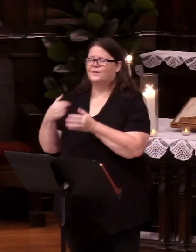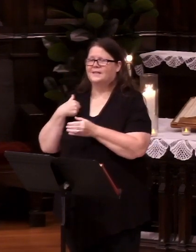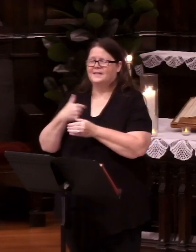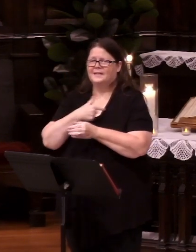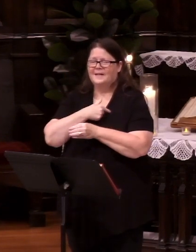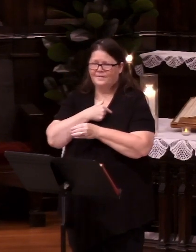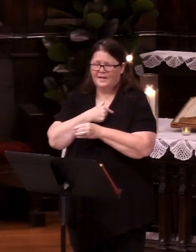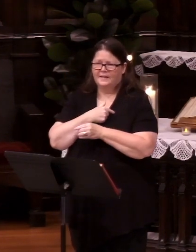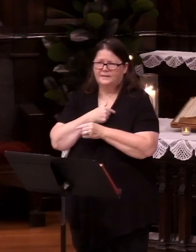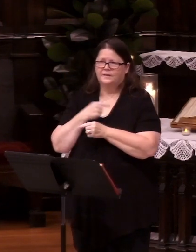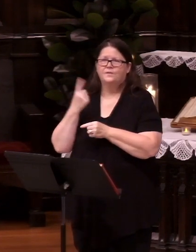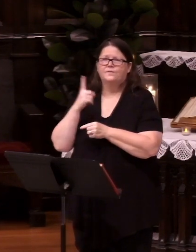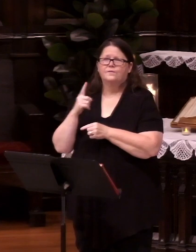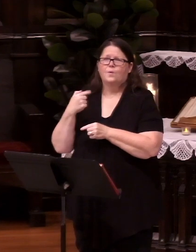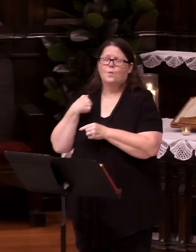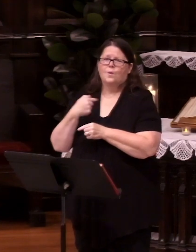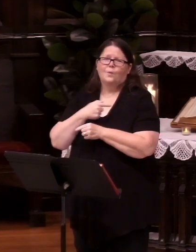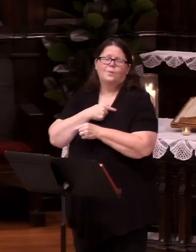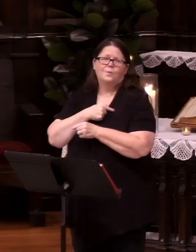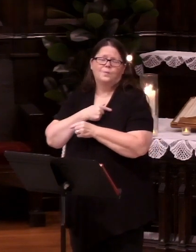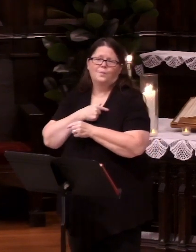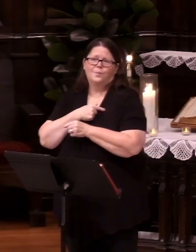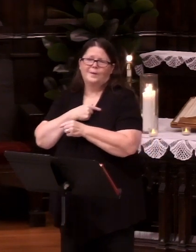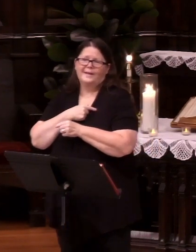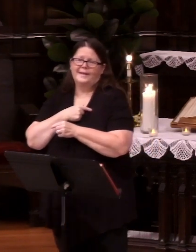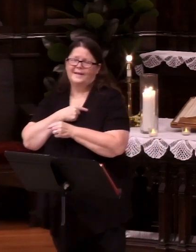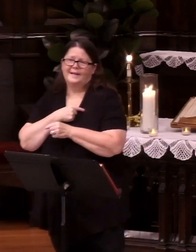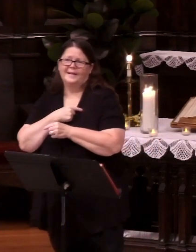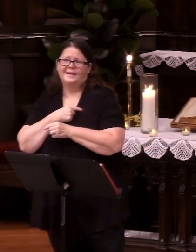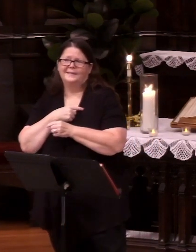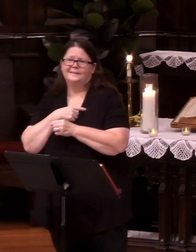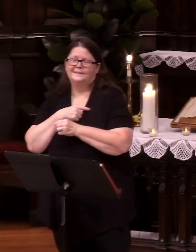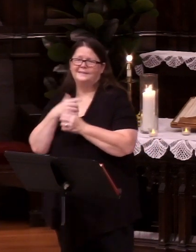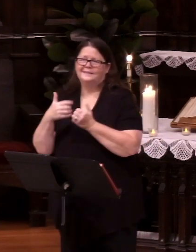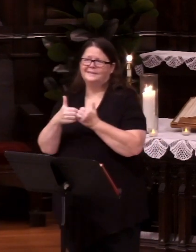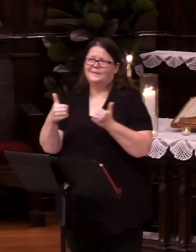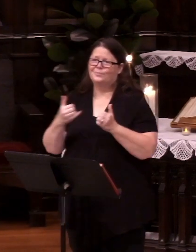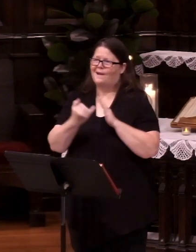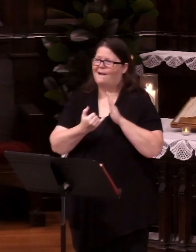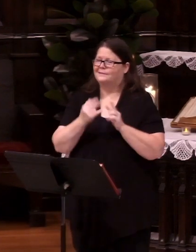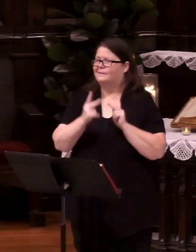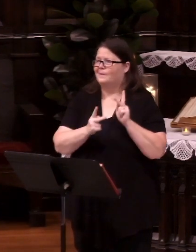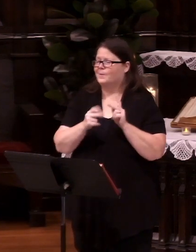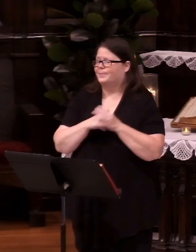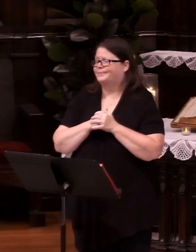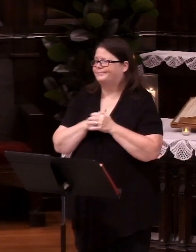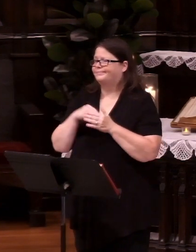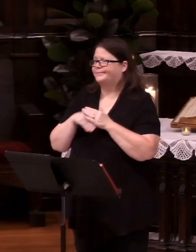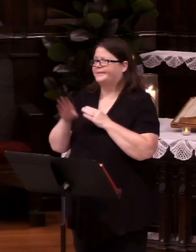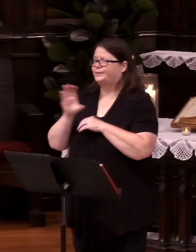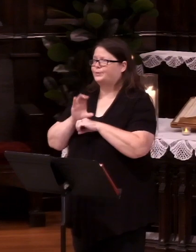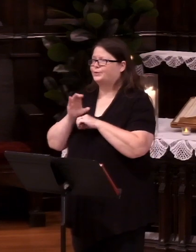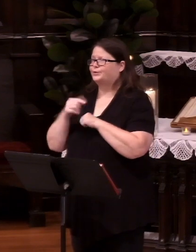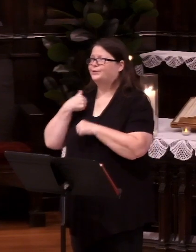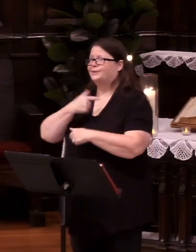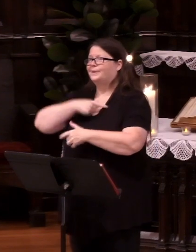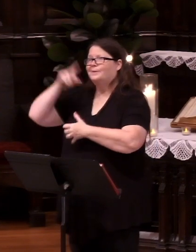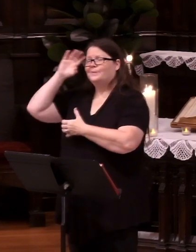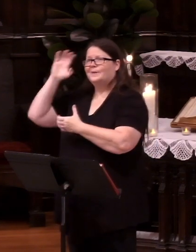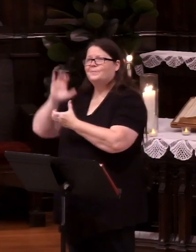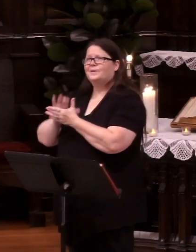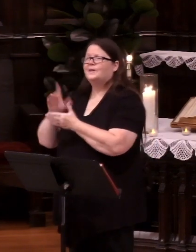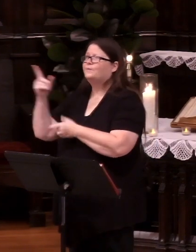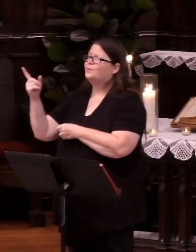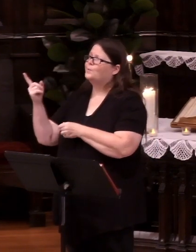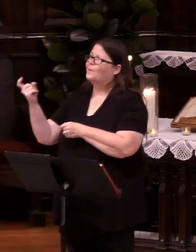times we have created division within your worldwide church. God, we believe you ask